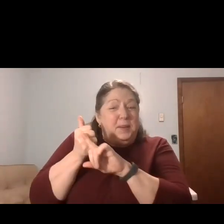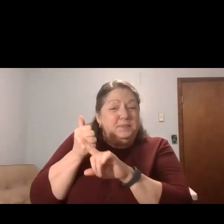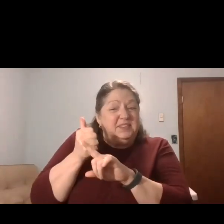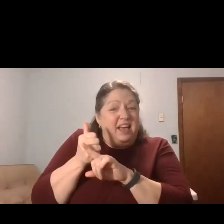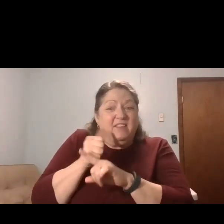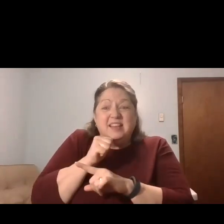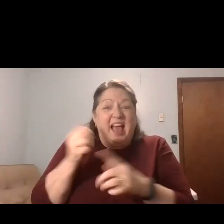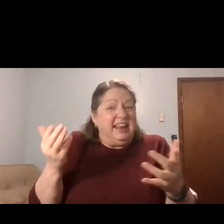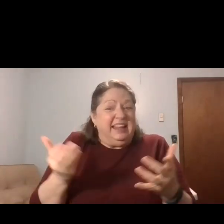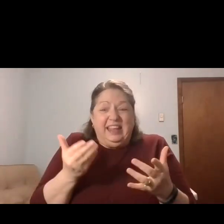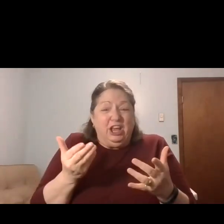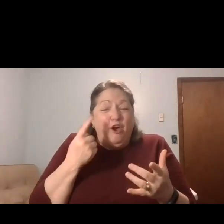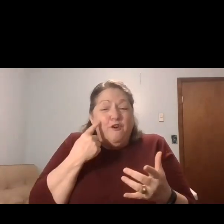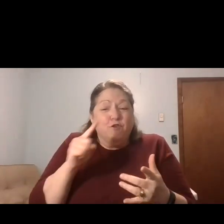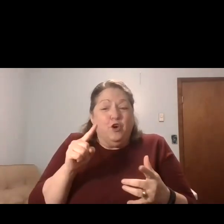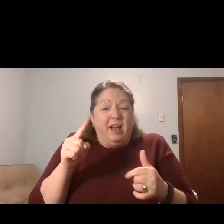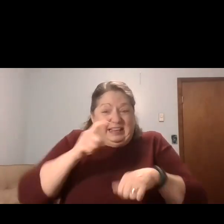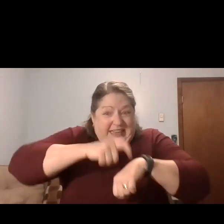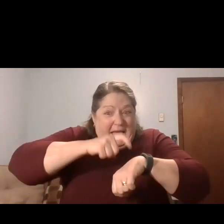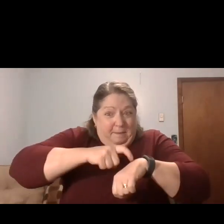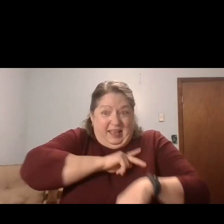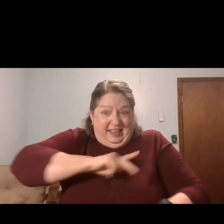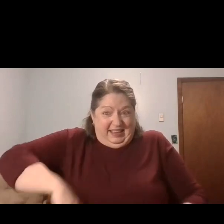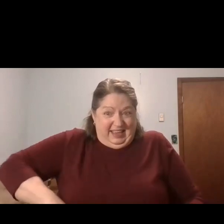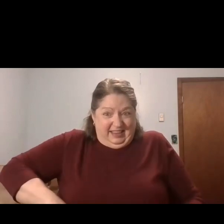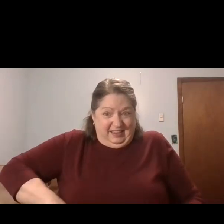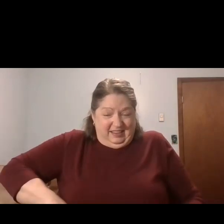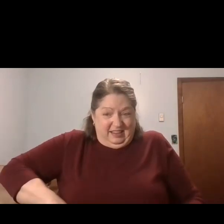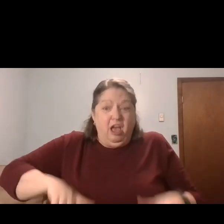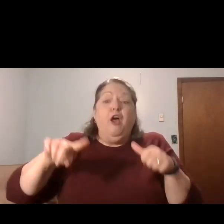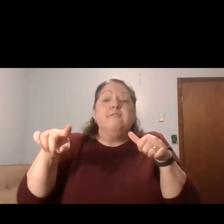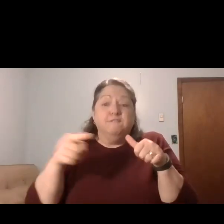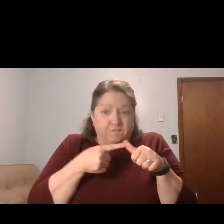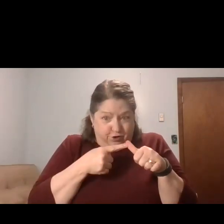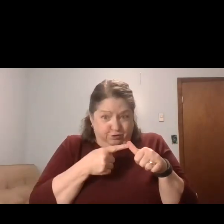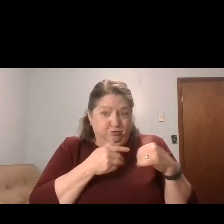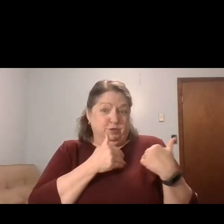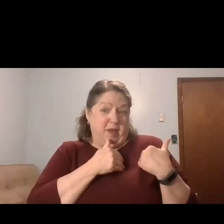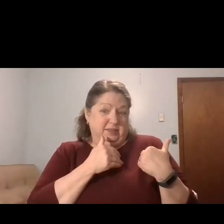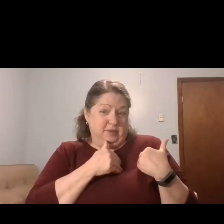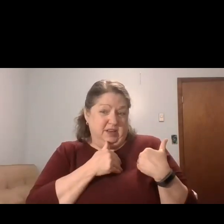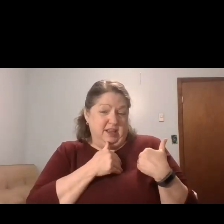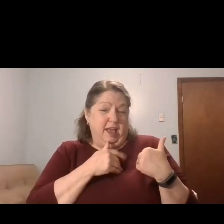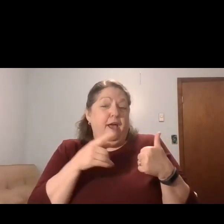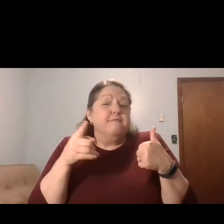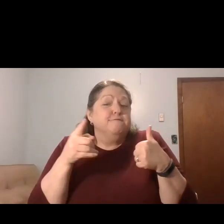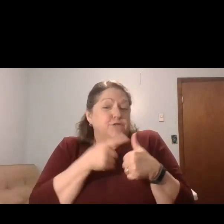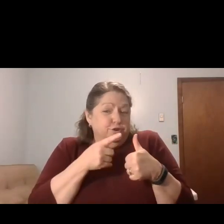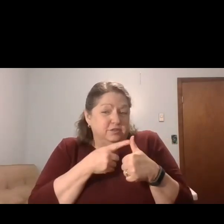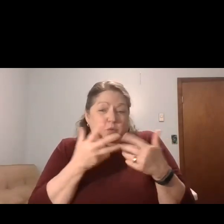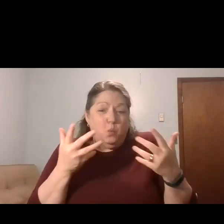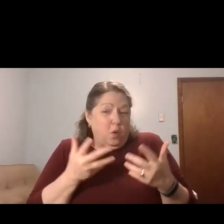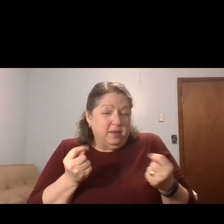conquer as a king. He came instead to do something in the heart and lives of the people that lived his day,